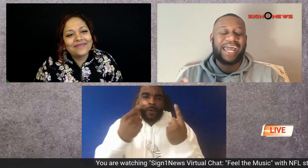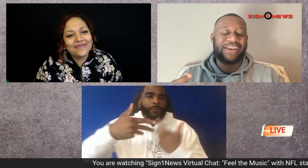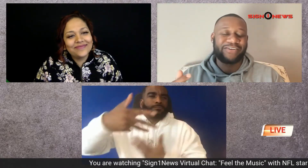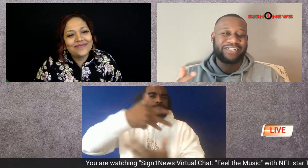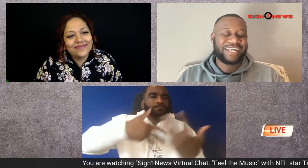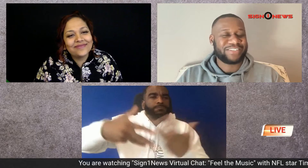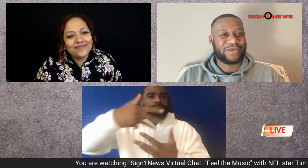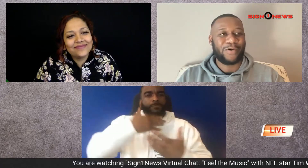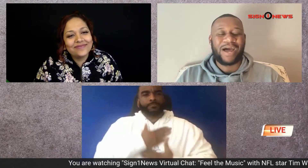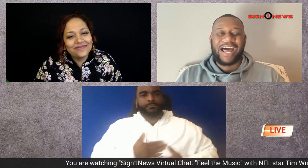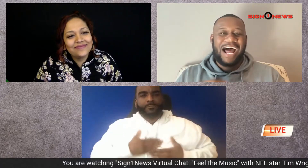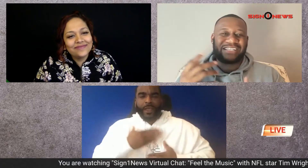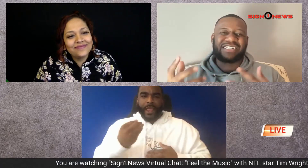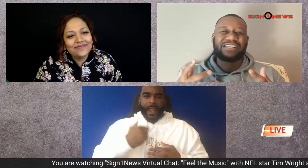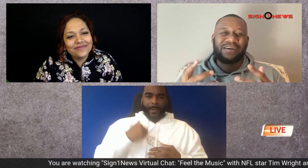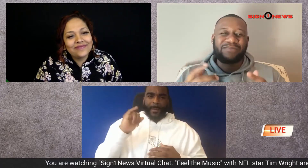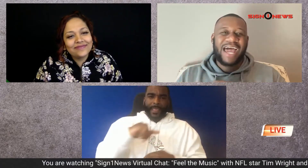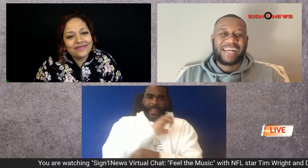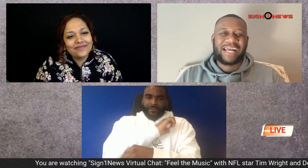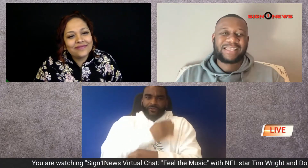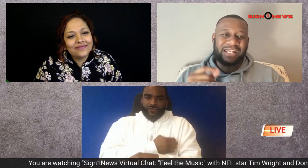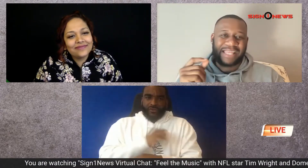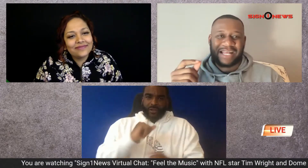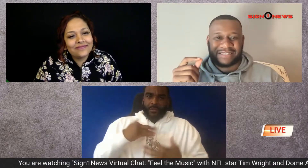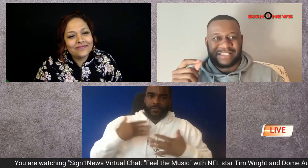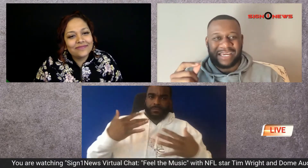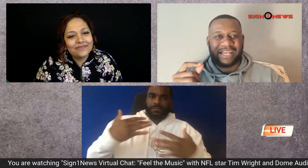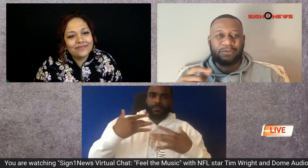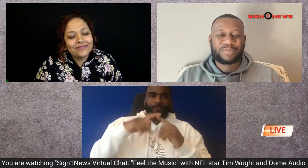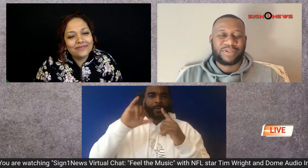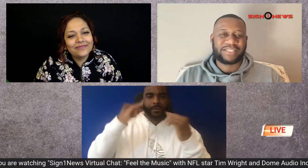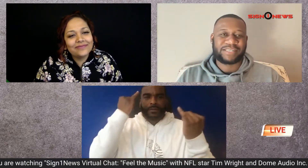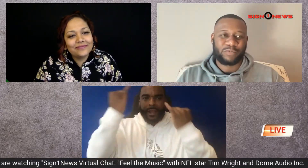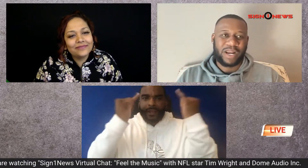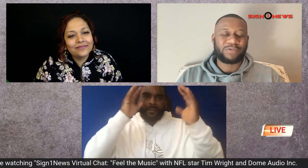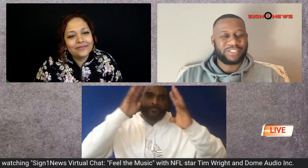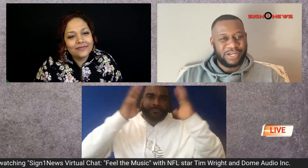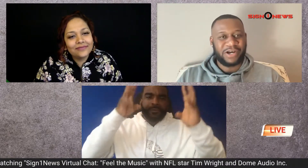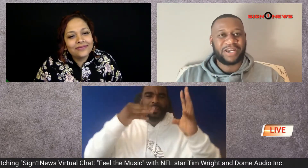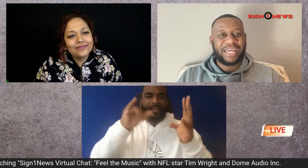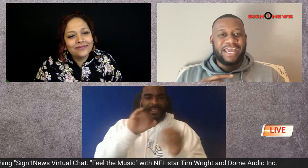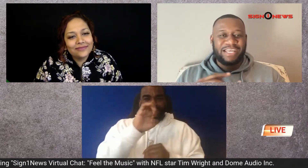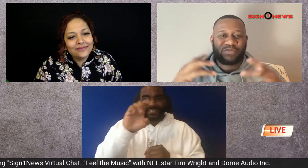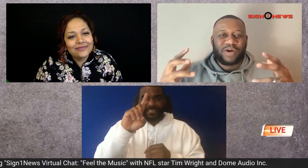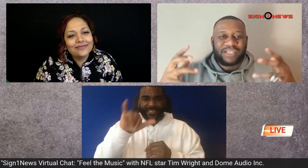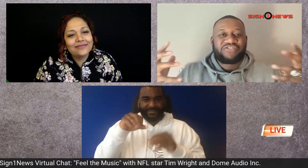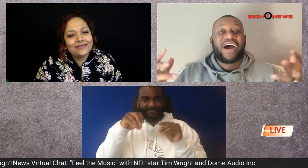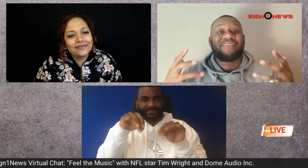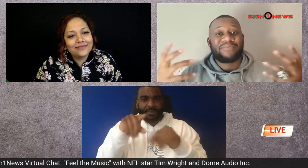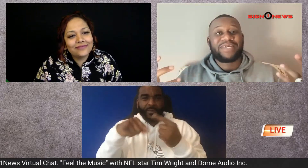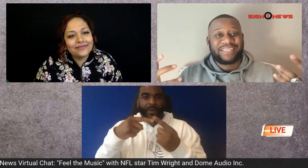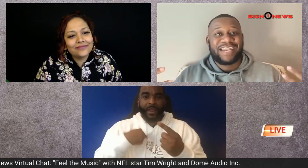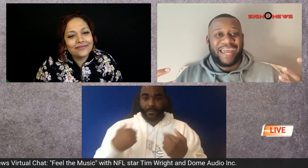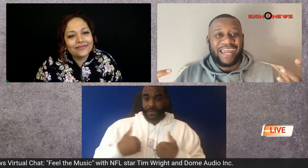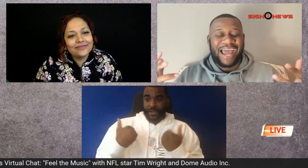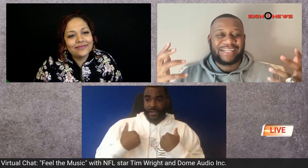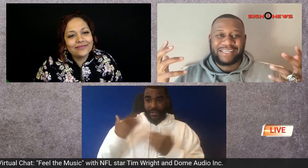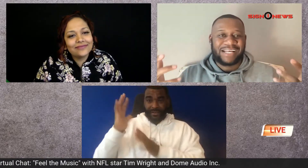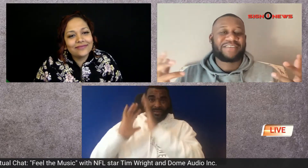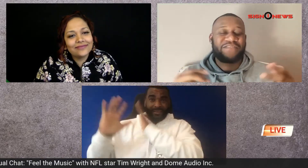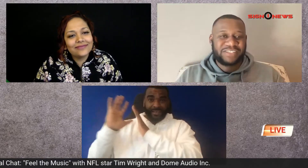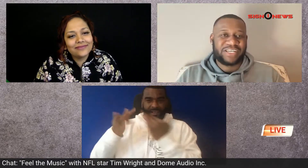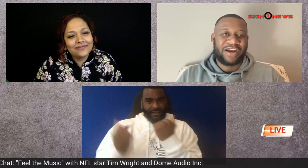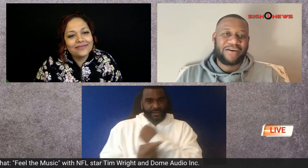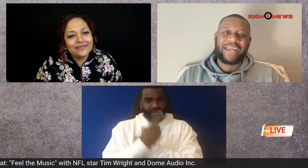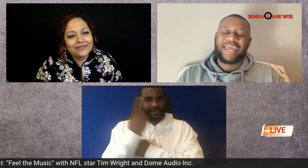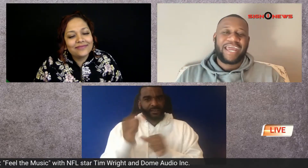pulse and that energy. And so I just love that. And I think that seed that was planted when I was young is what is driving me today as